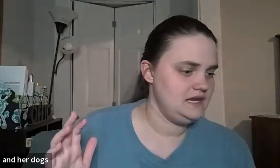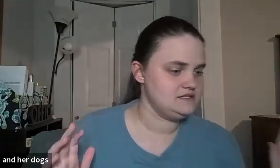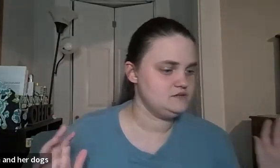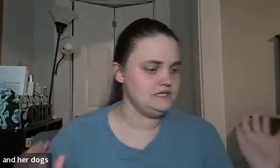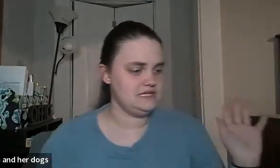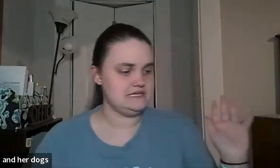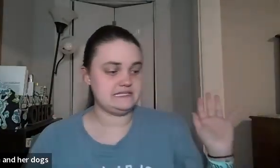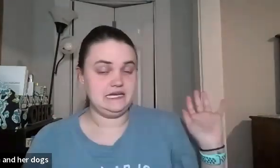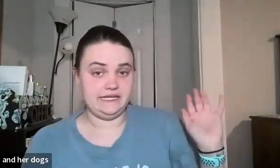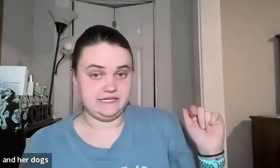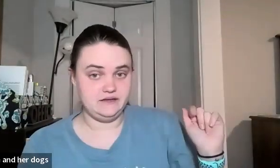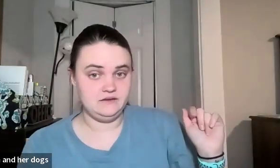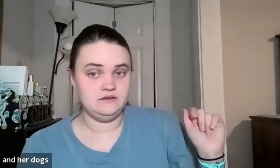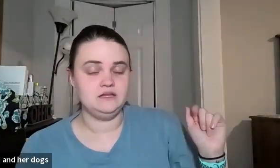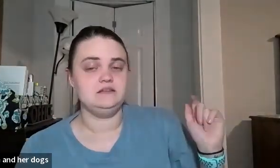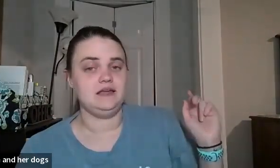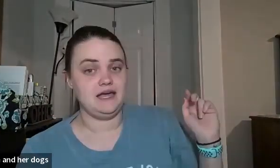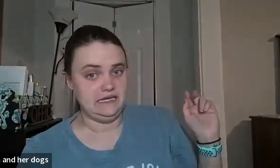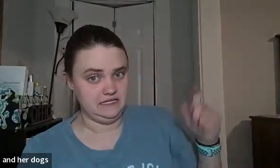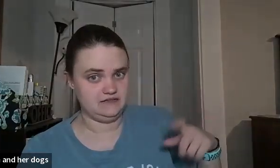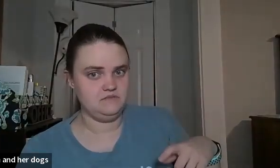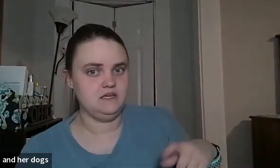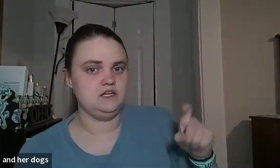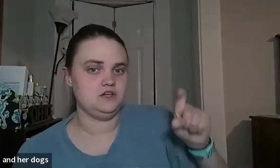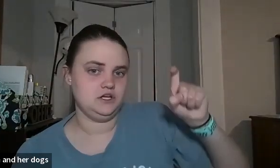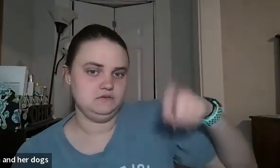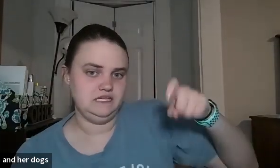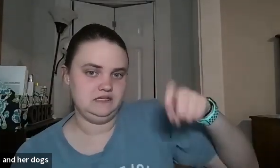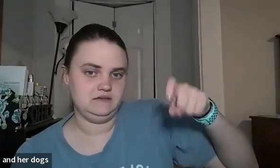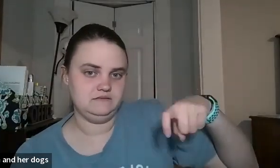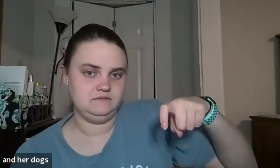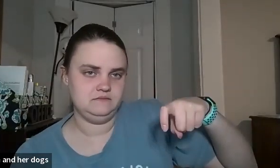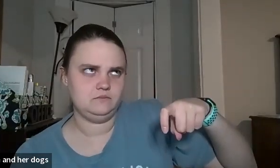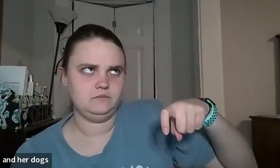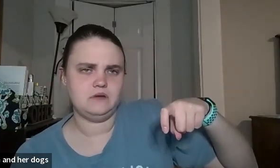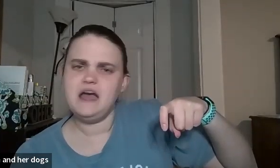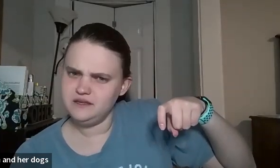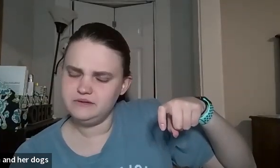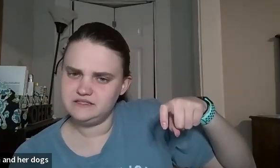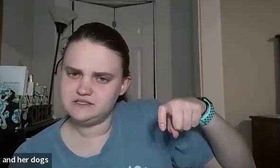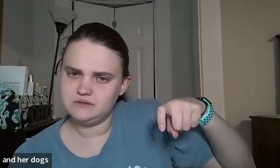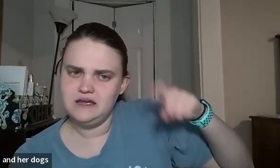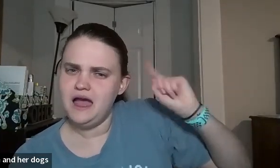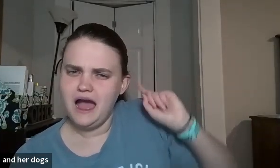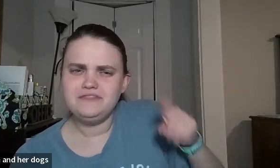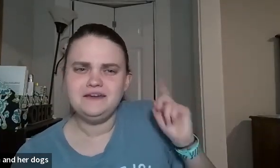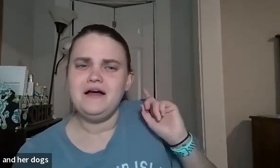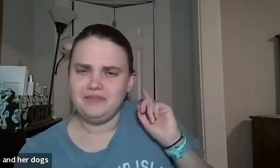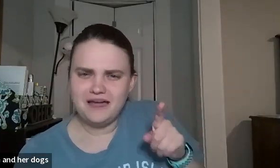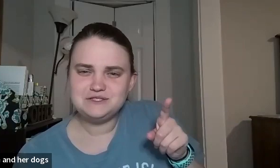next one is need. Like, I need something, and you're going to go need. I think we did this one. I think last week